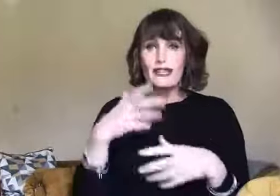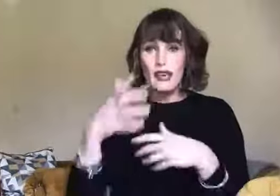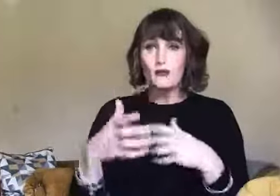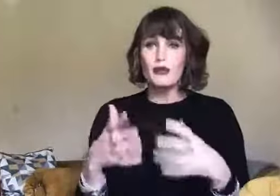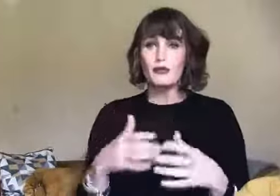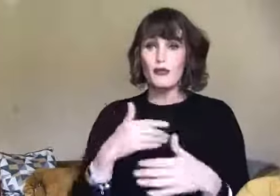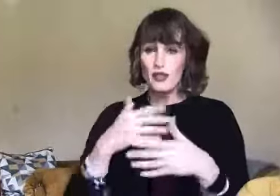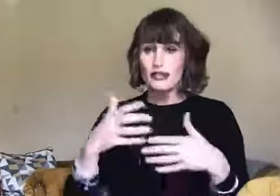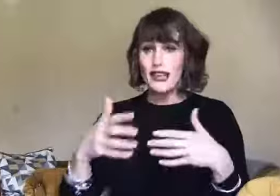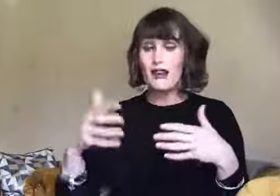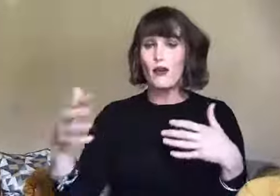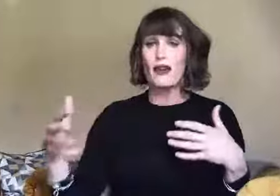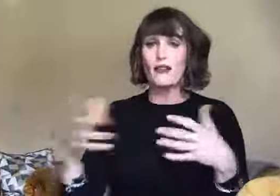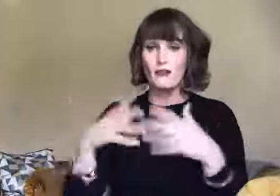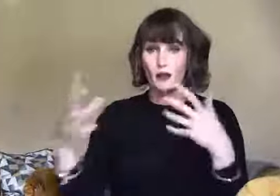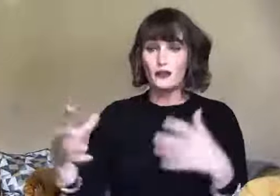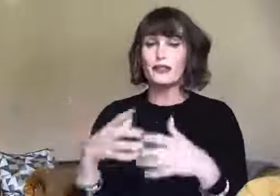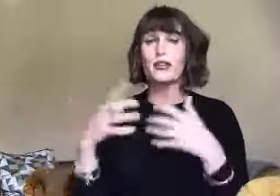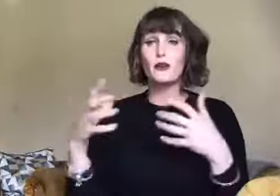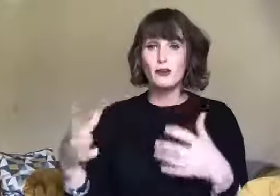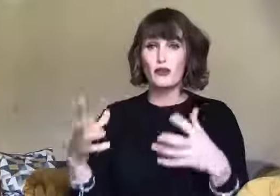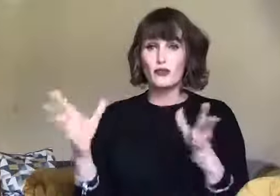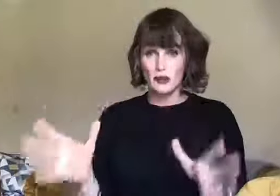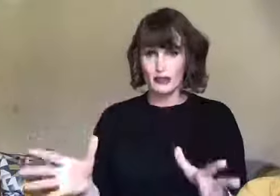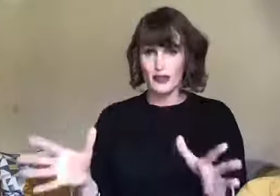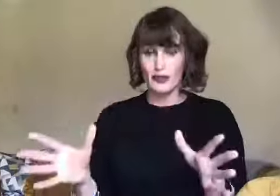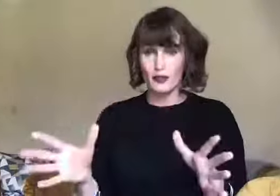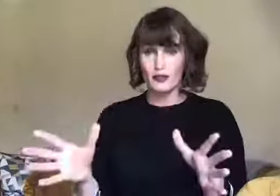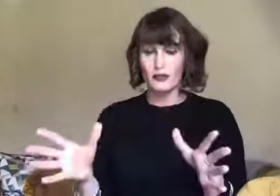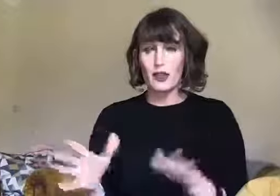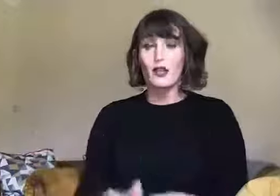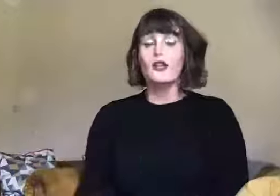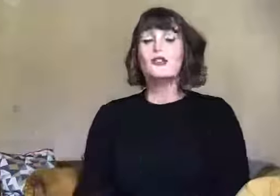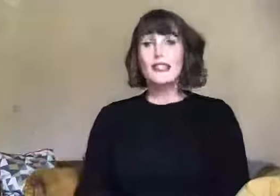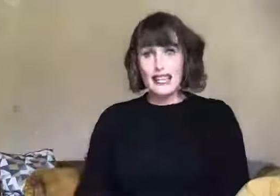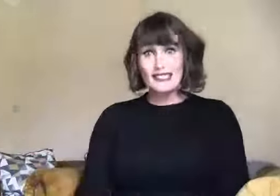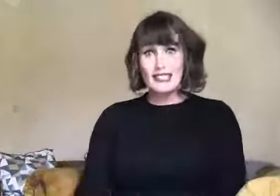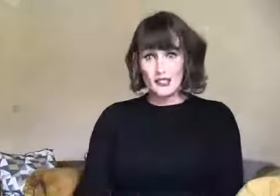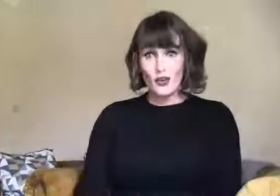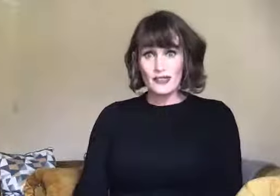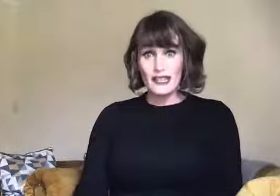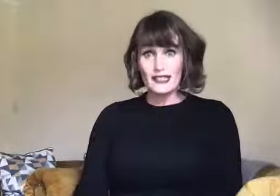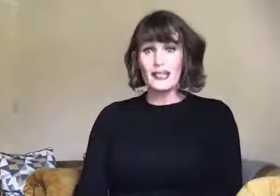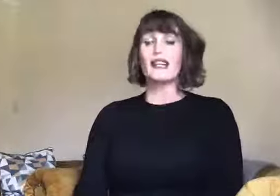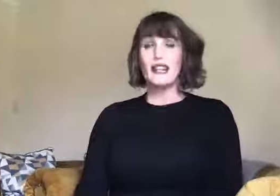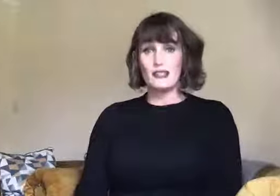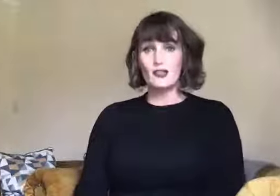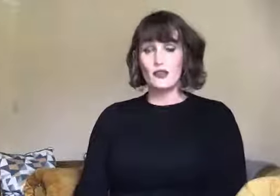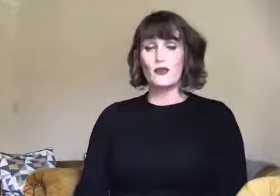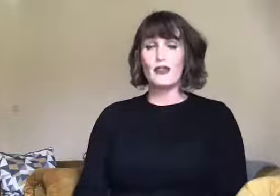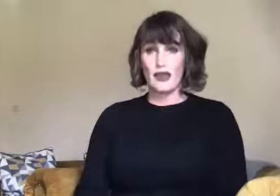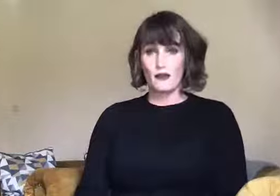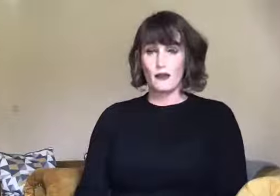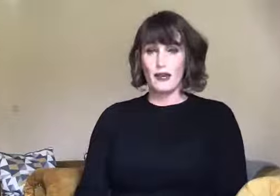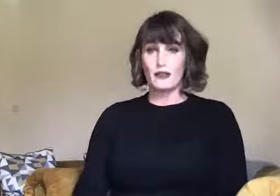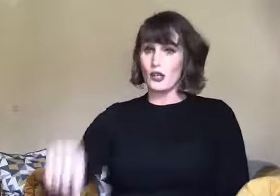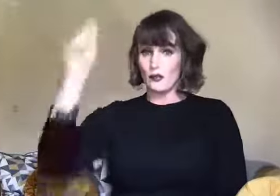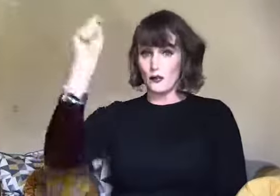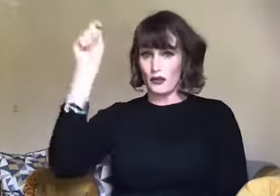to help me. So that's how I evolved and how I grew with my sign language. So let's get started and let's do the alphabet. So with